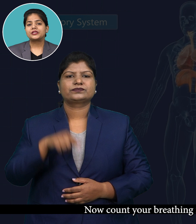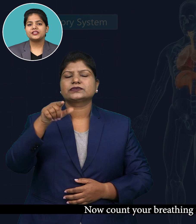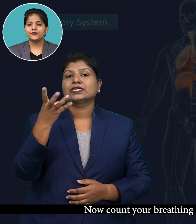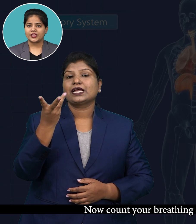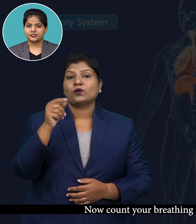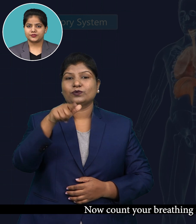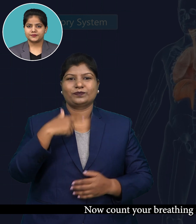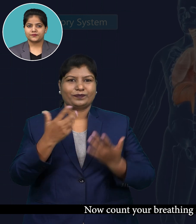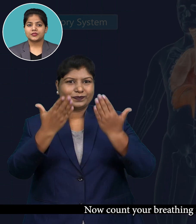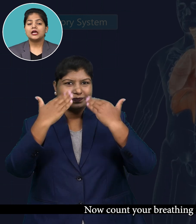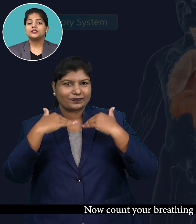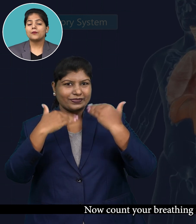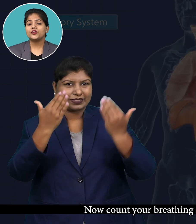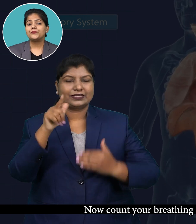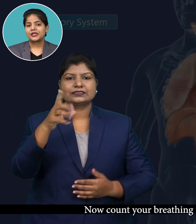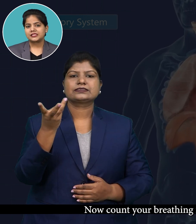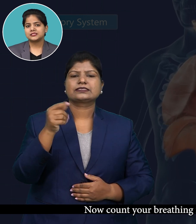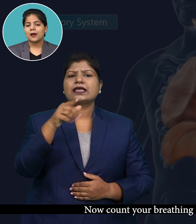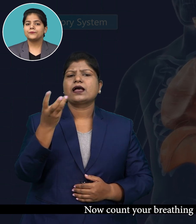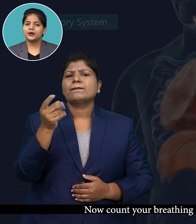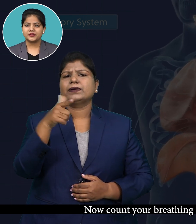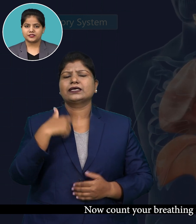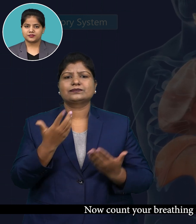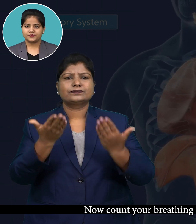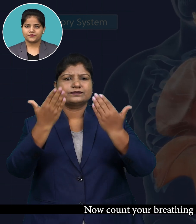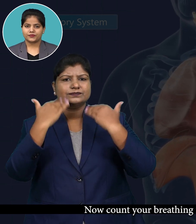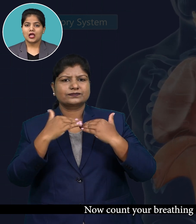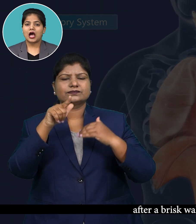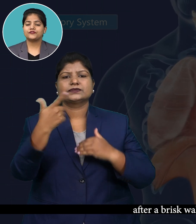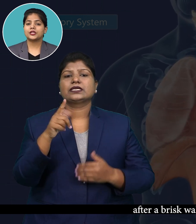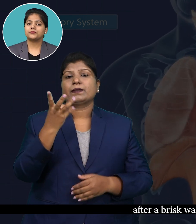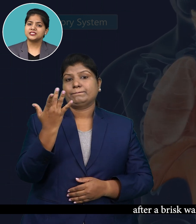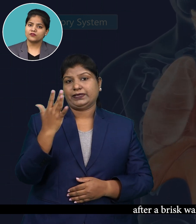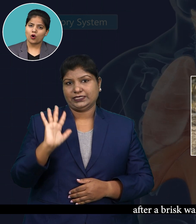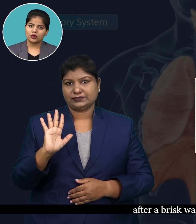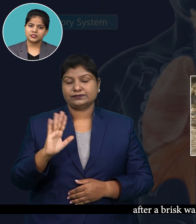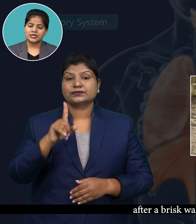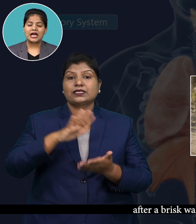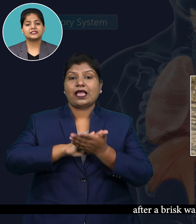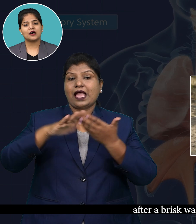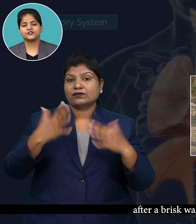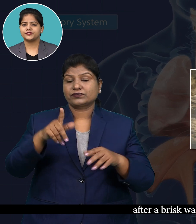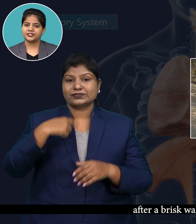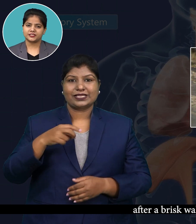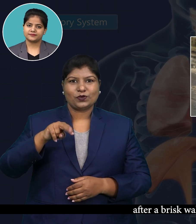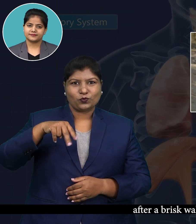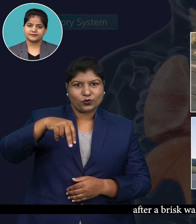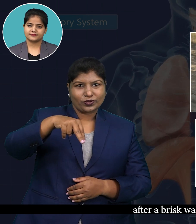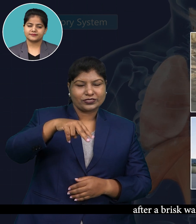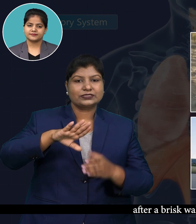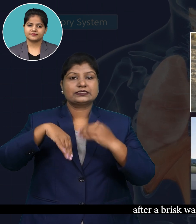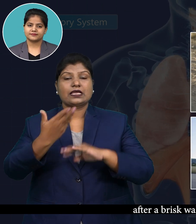your breathing rate, number of breaths per minute, after a brisk walk and after running.